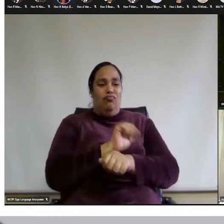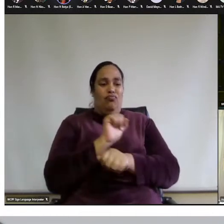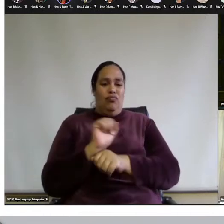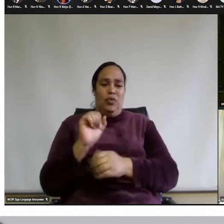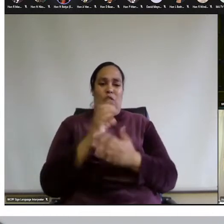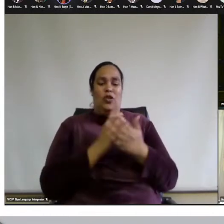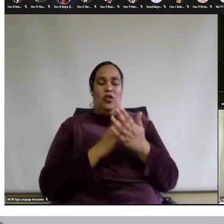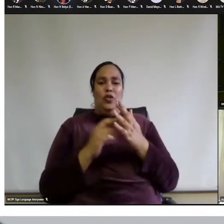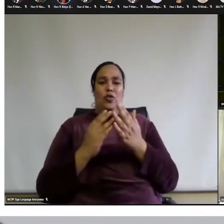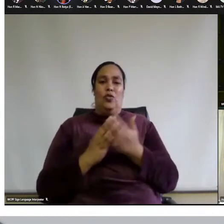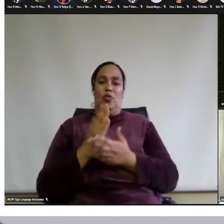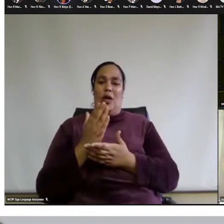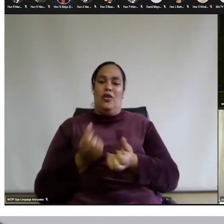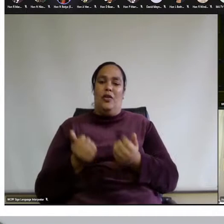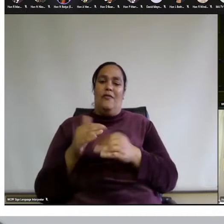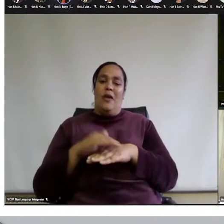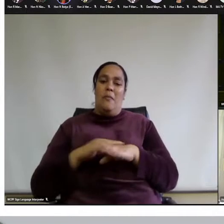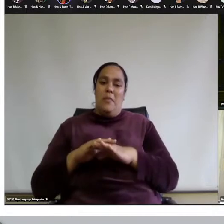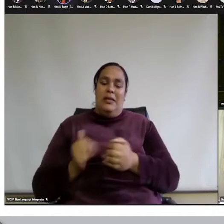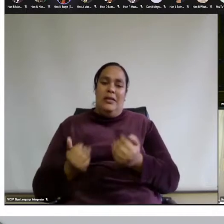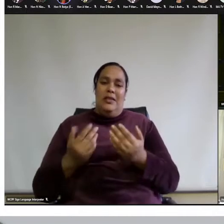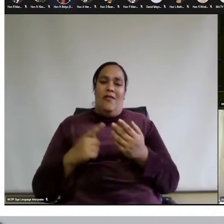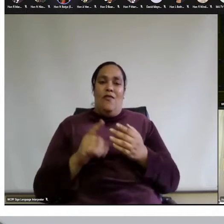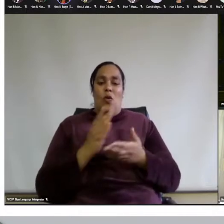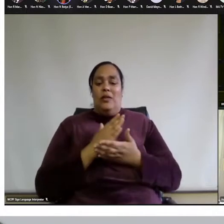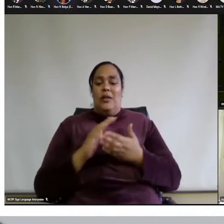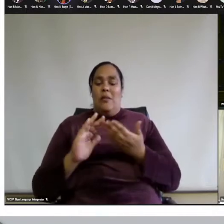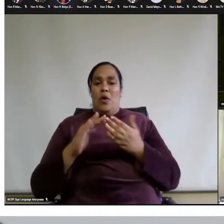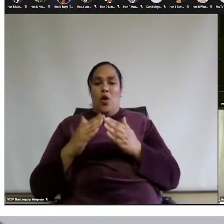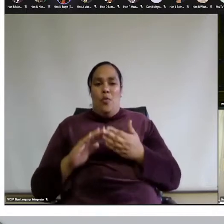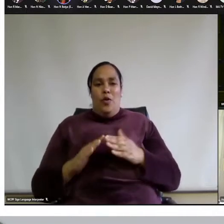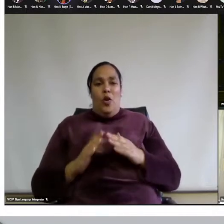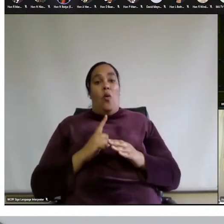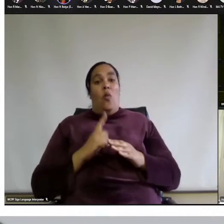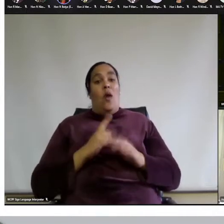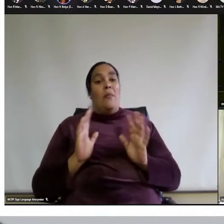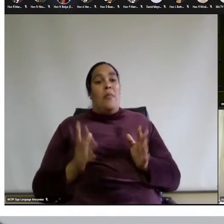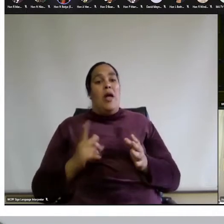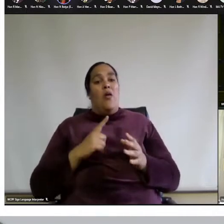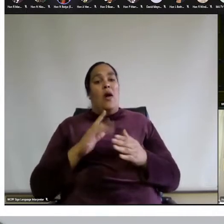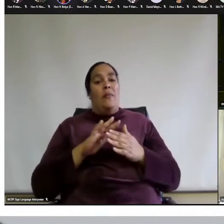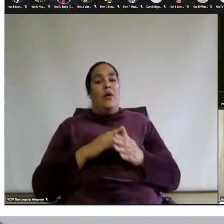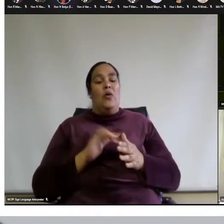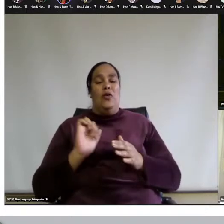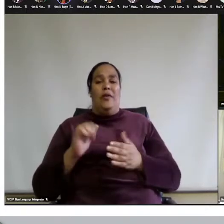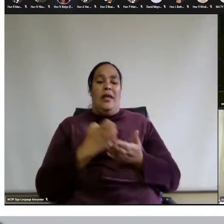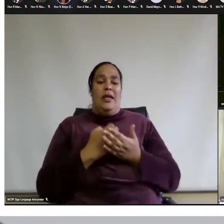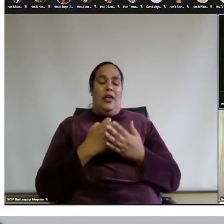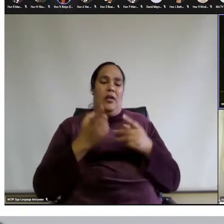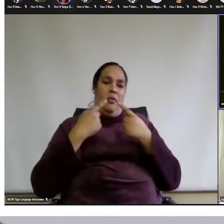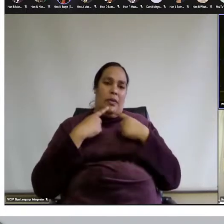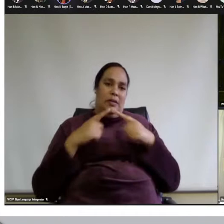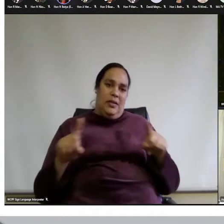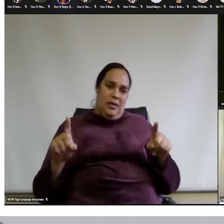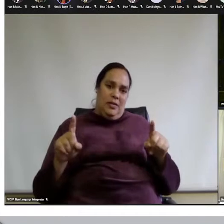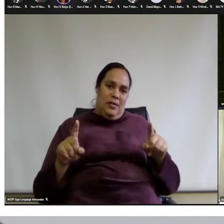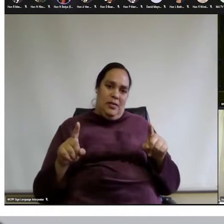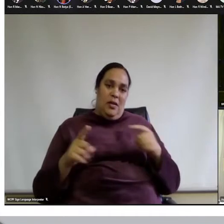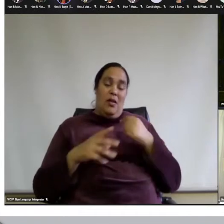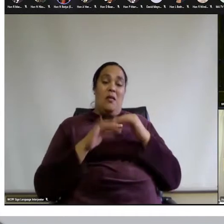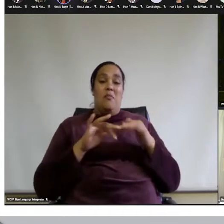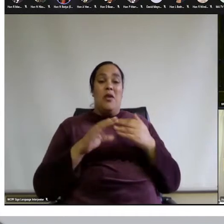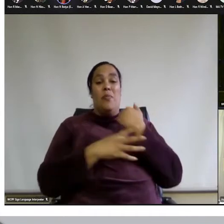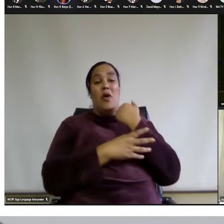duties of providing basic services to certain communities only because of the color of their skin and economic status. Poor people in